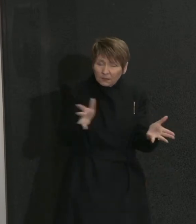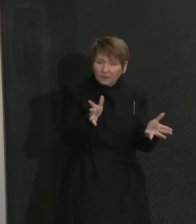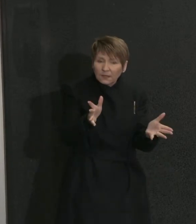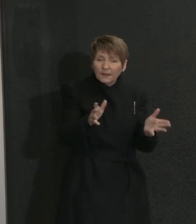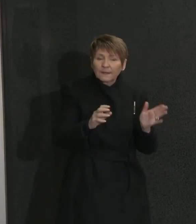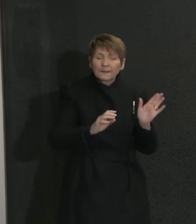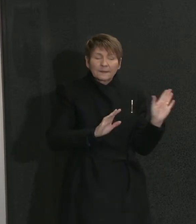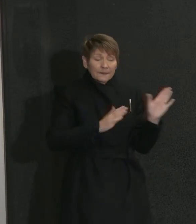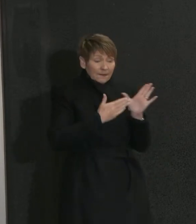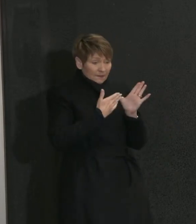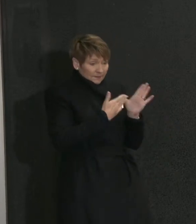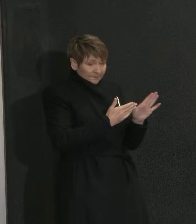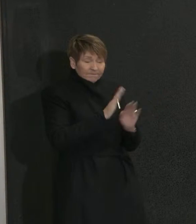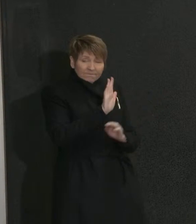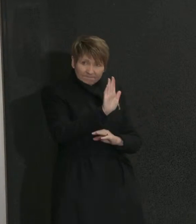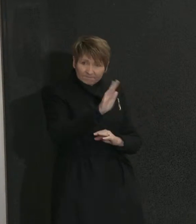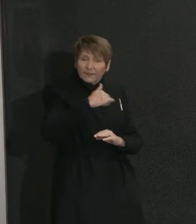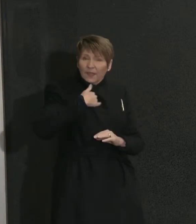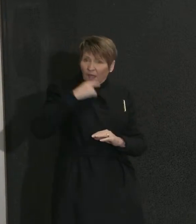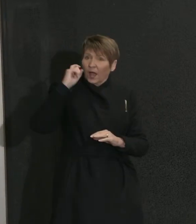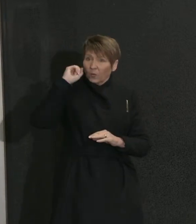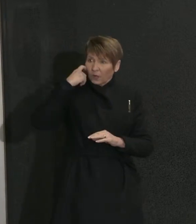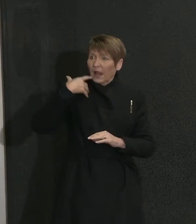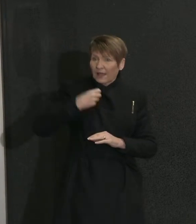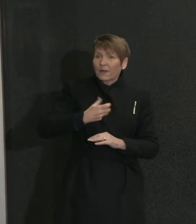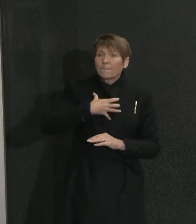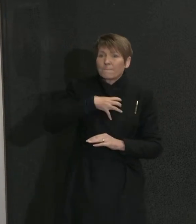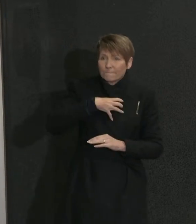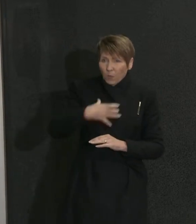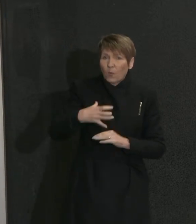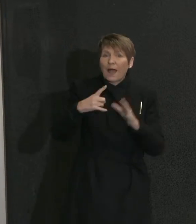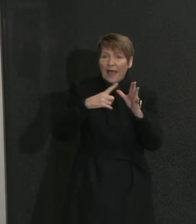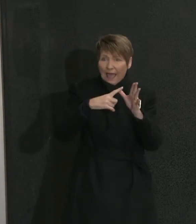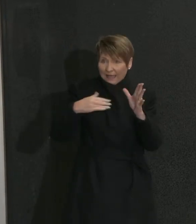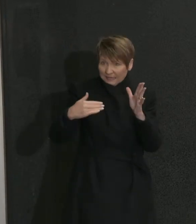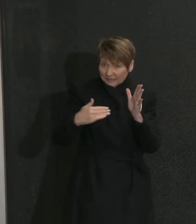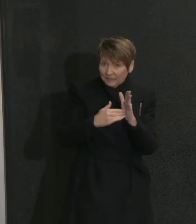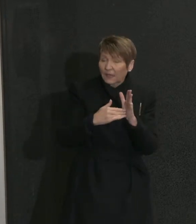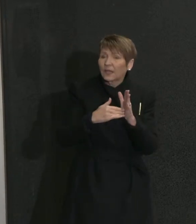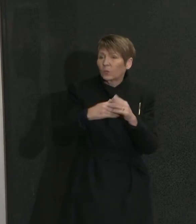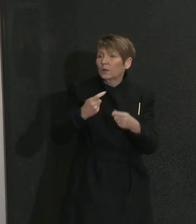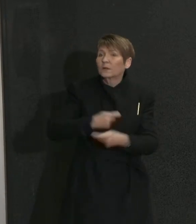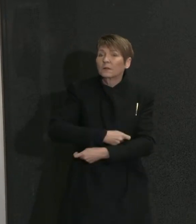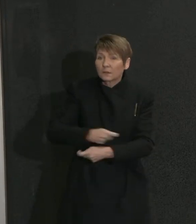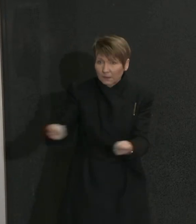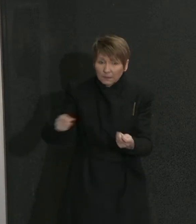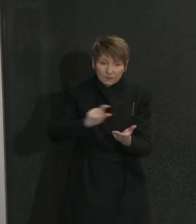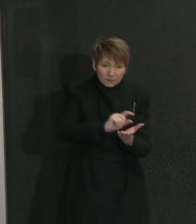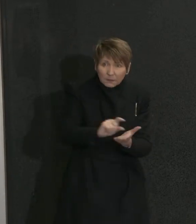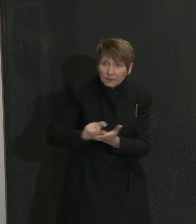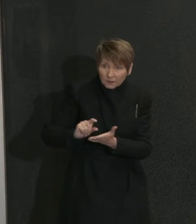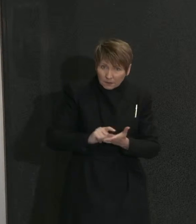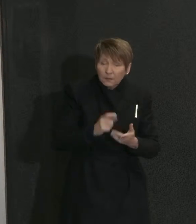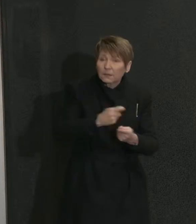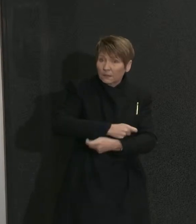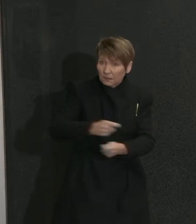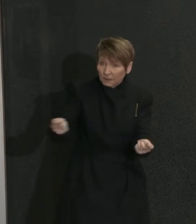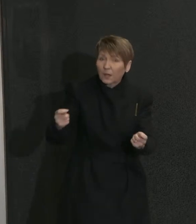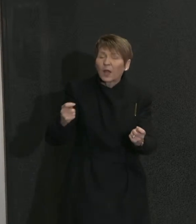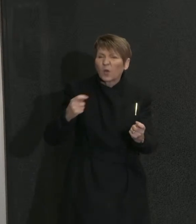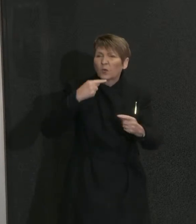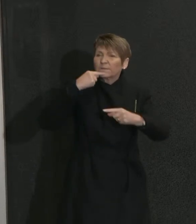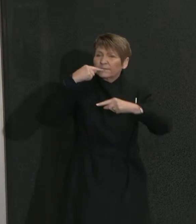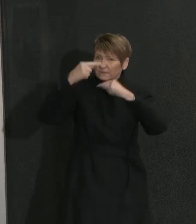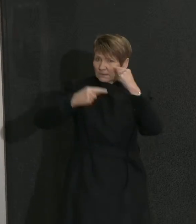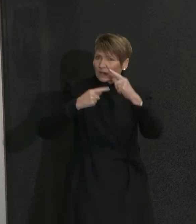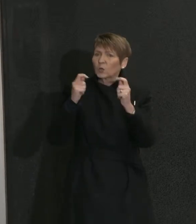there'll be many, many people who'll be able to get AstraZeneca in state clinics who can't now. We'll share those details with you very soon. When I say